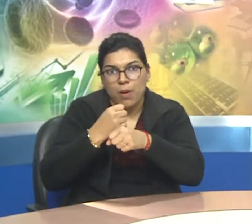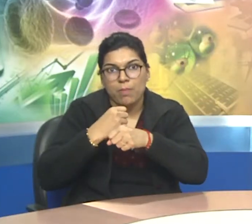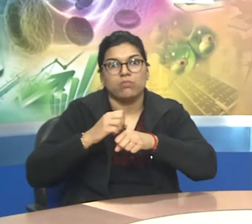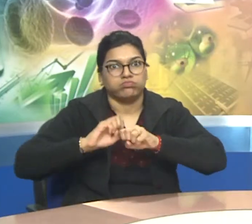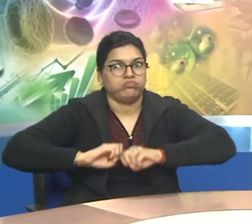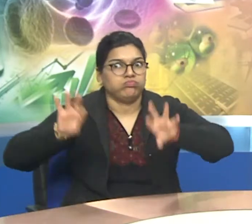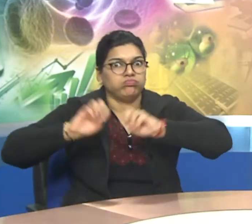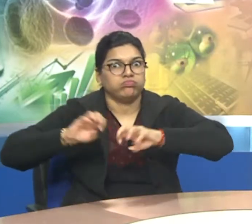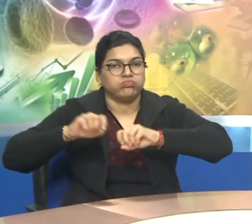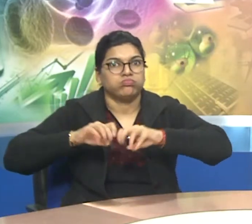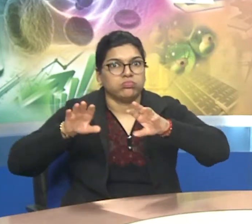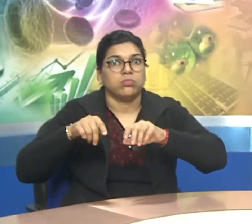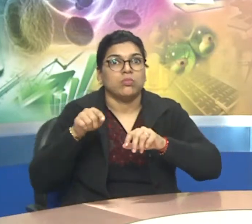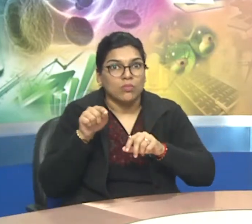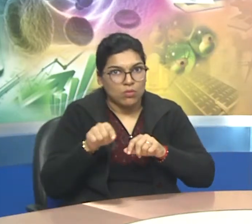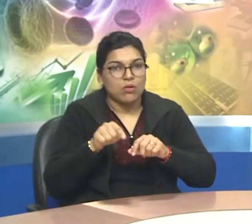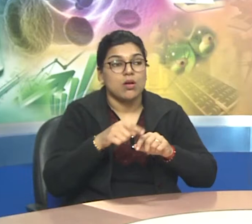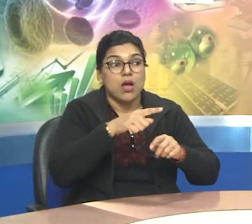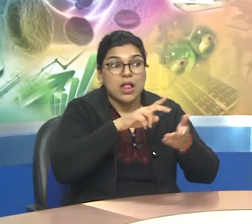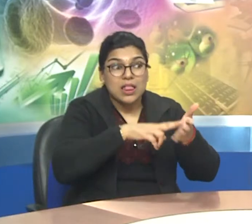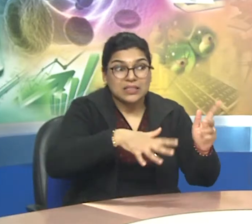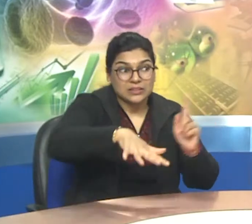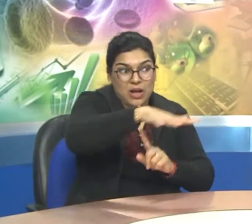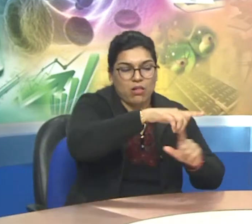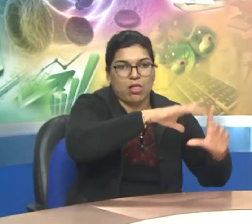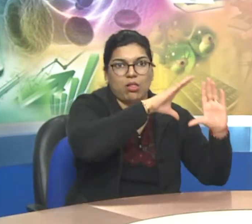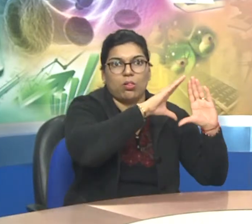because of increasing population,